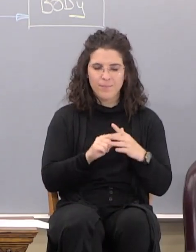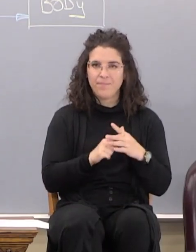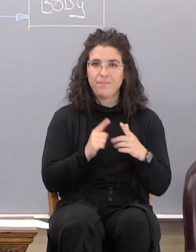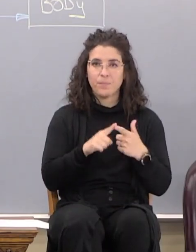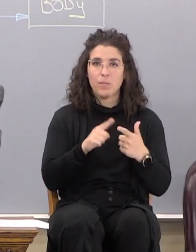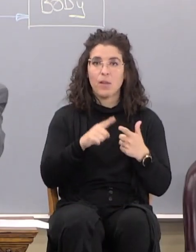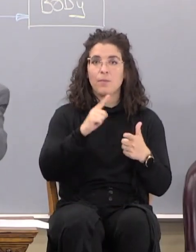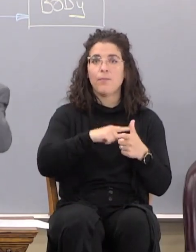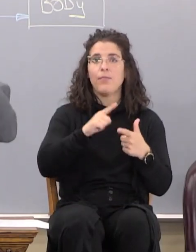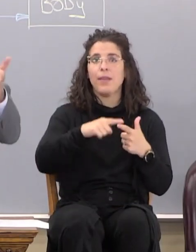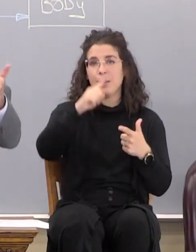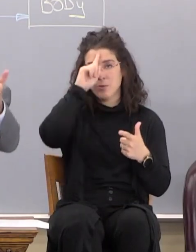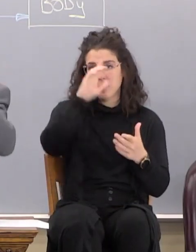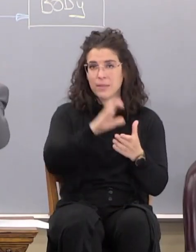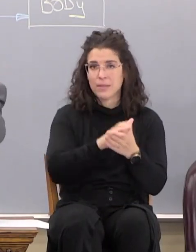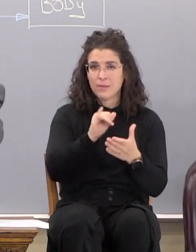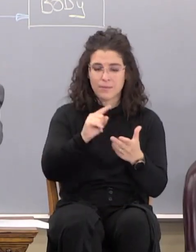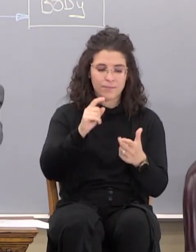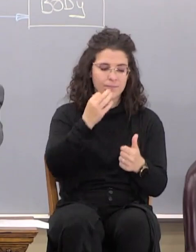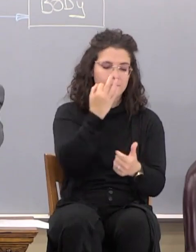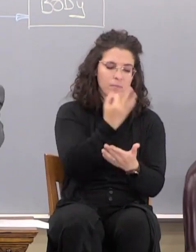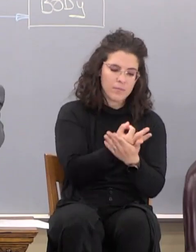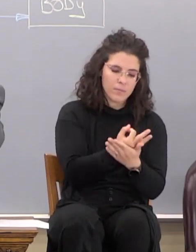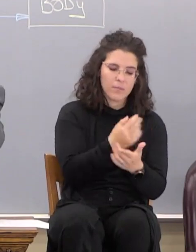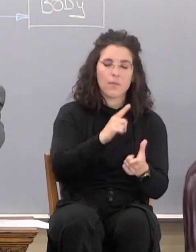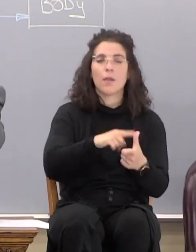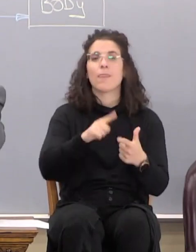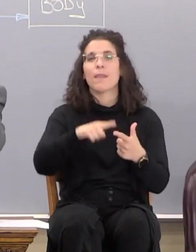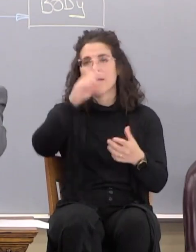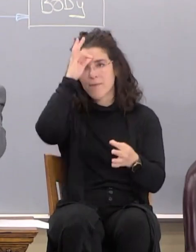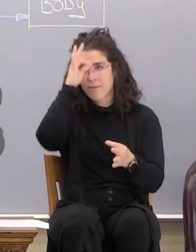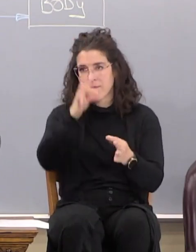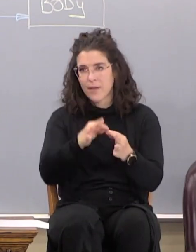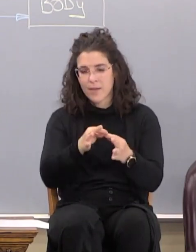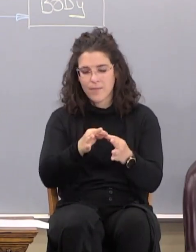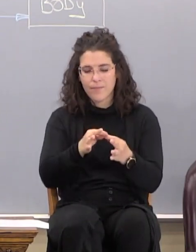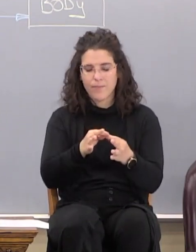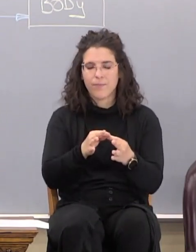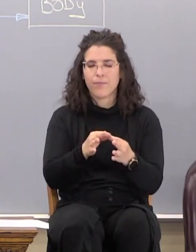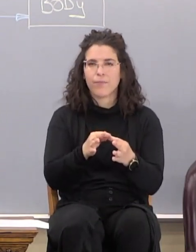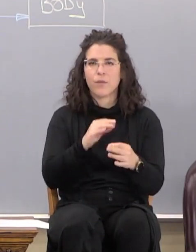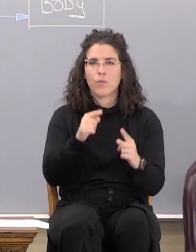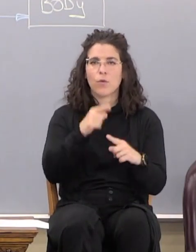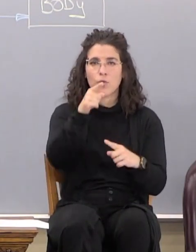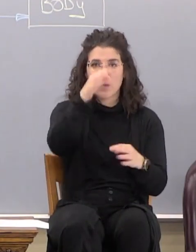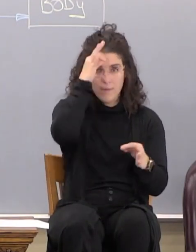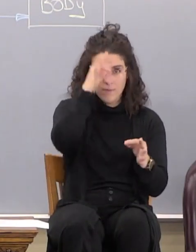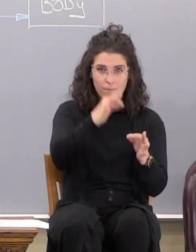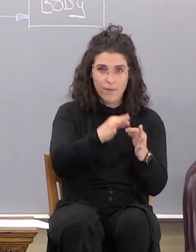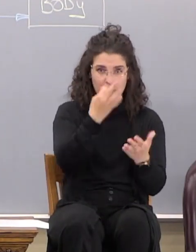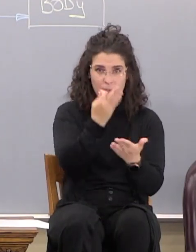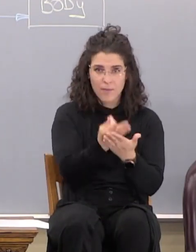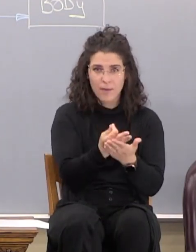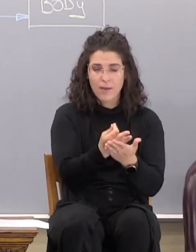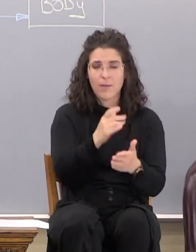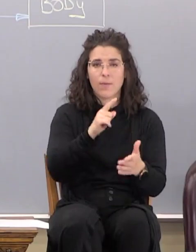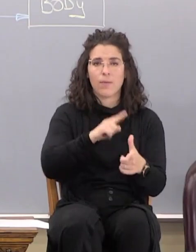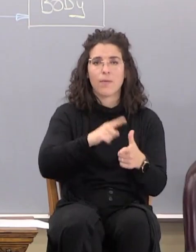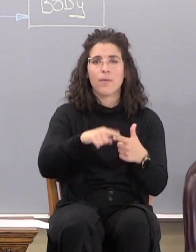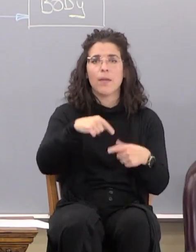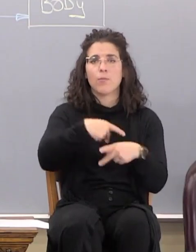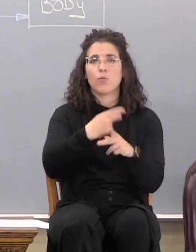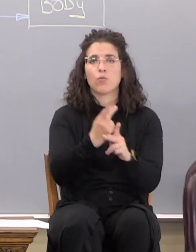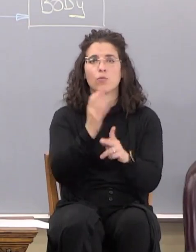Then you need to believe it. It's a fact. You have to have faith in it. And when you have faith in the facts, it produces